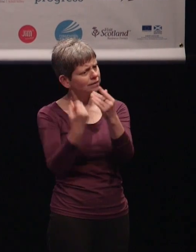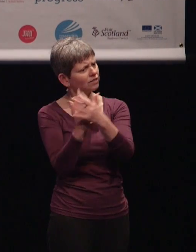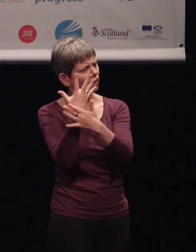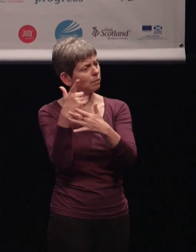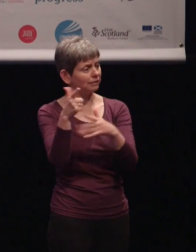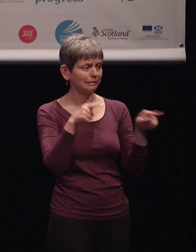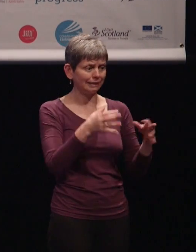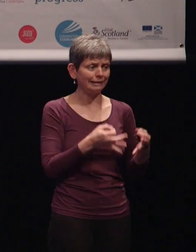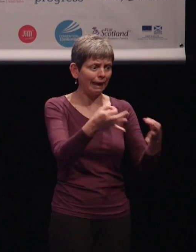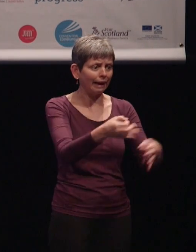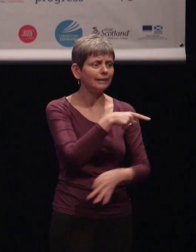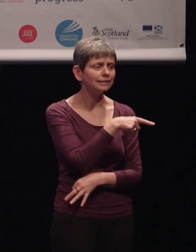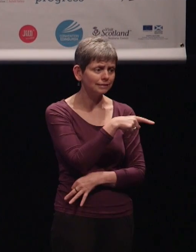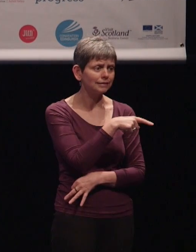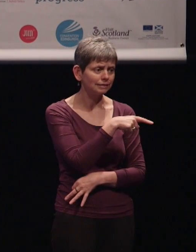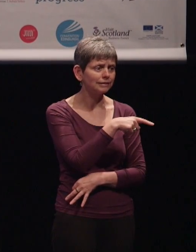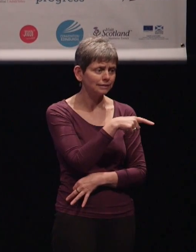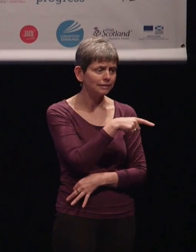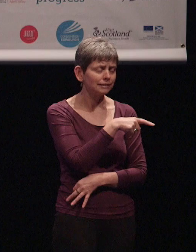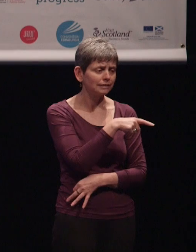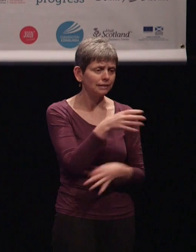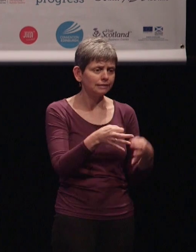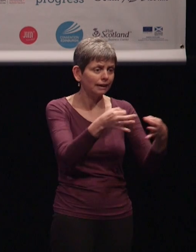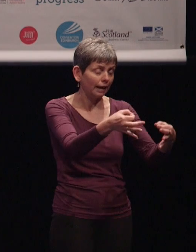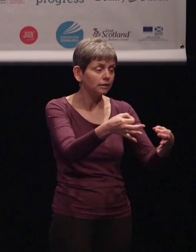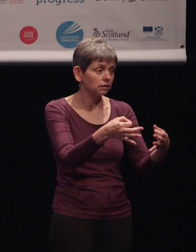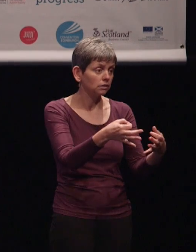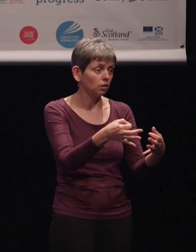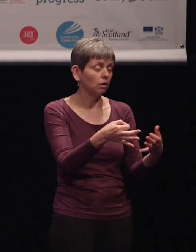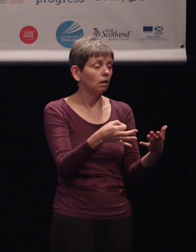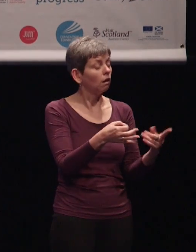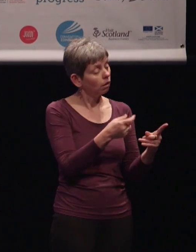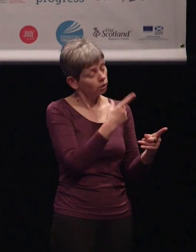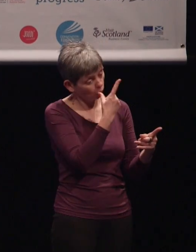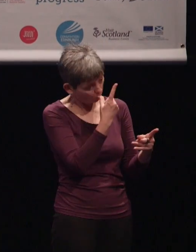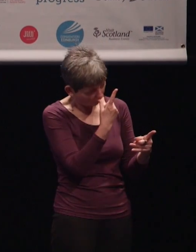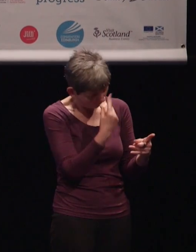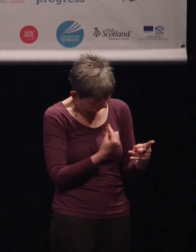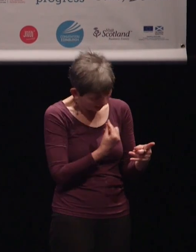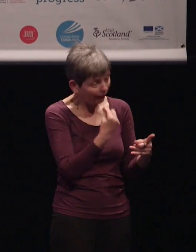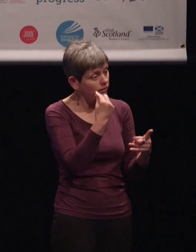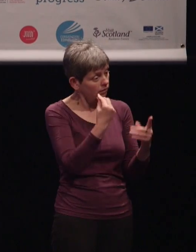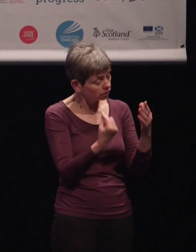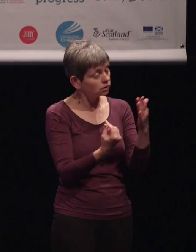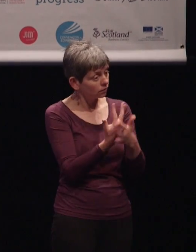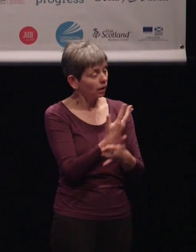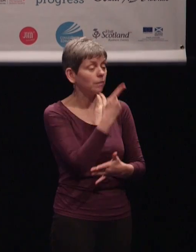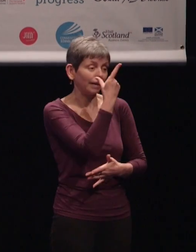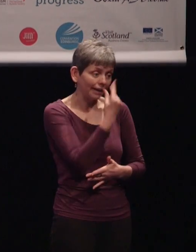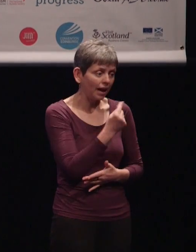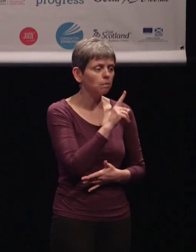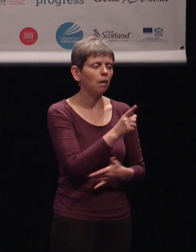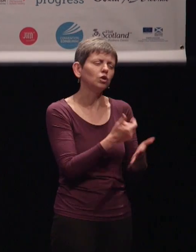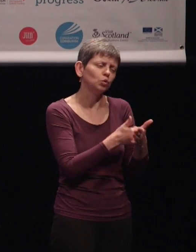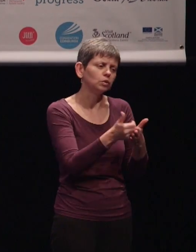is delayed in many individuals with autism, not to say that you can't develop theory of mind if you have autism, but it's